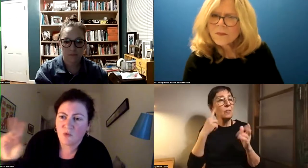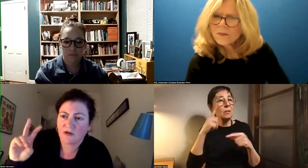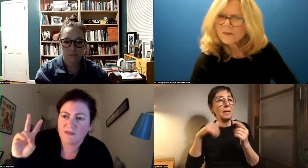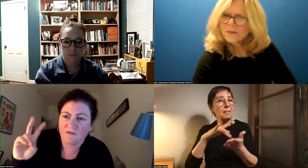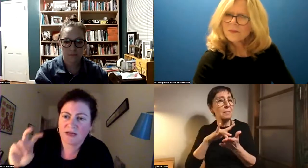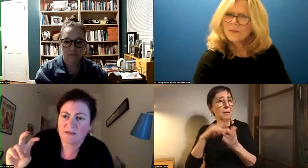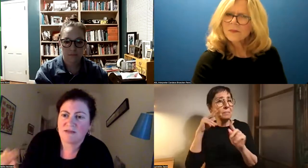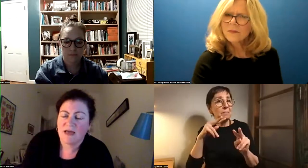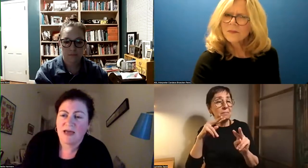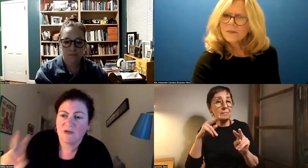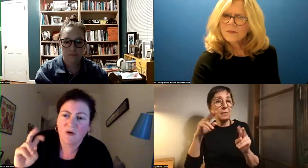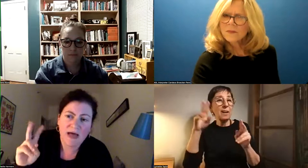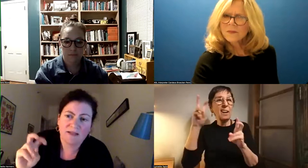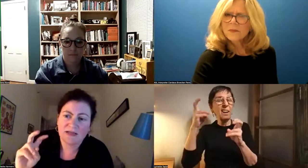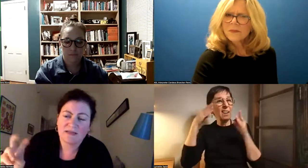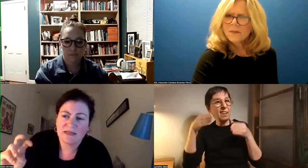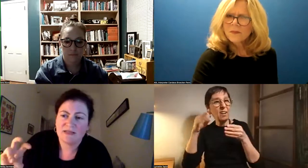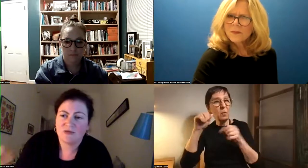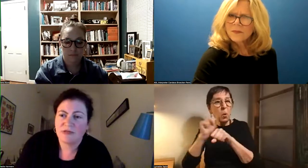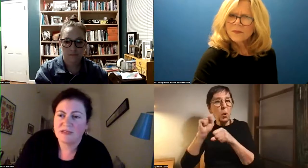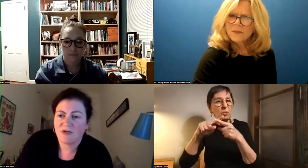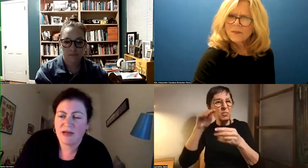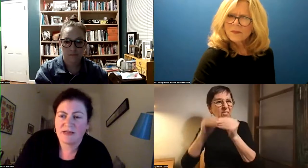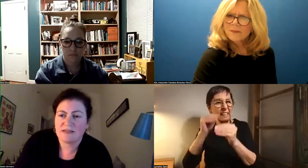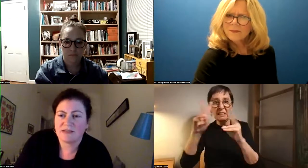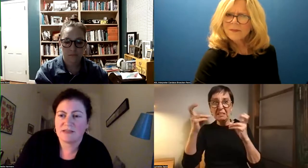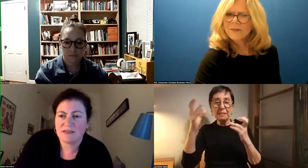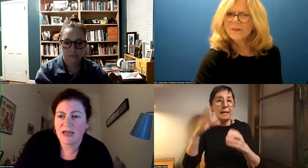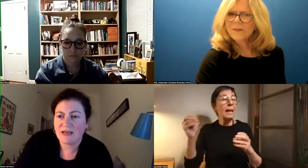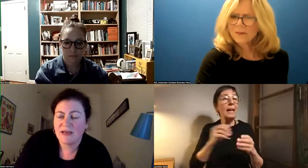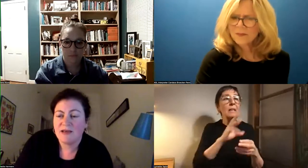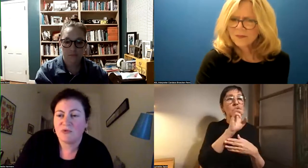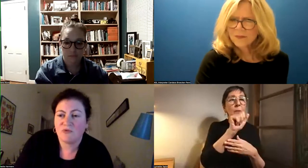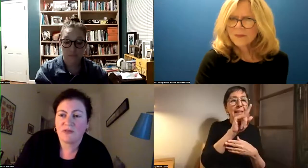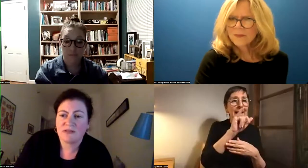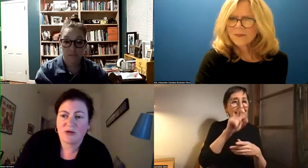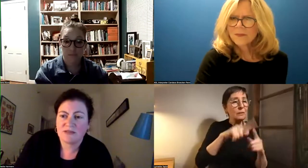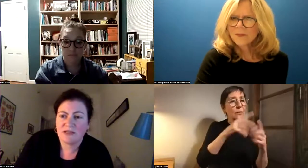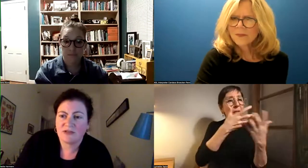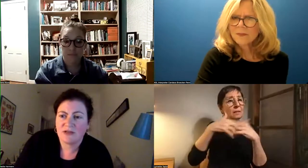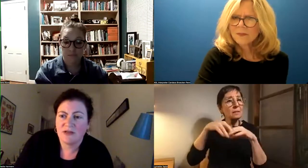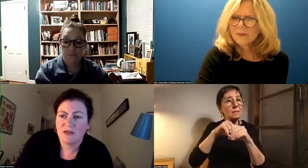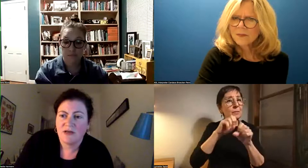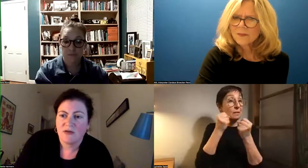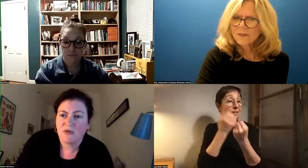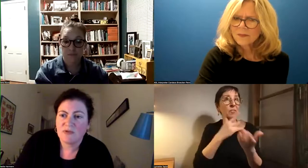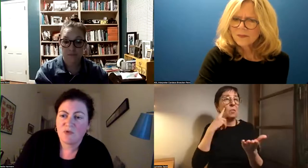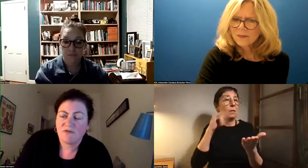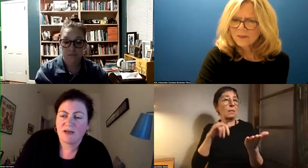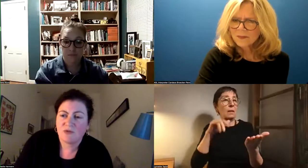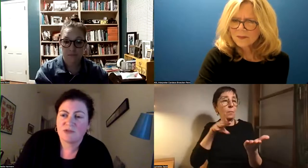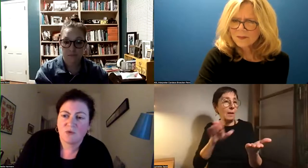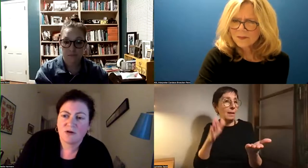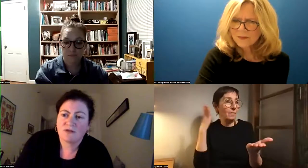so work to fix, and normality is needed to reintegrate into society before this presentation. Would it be